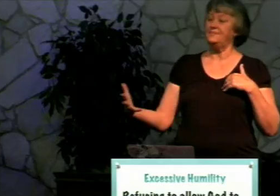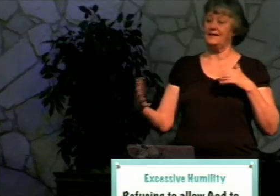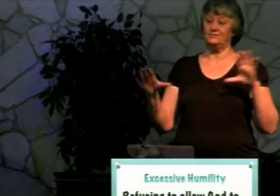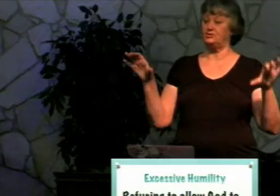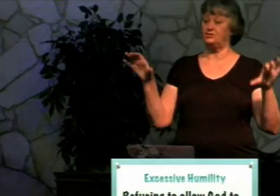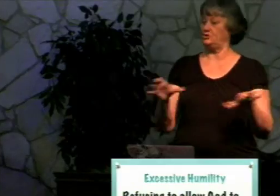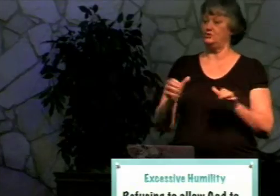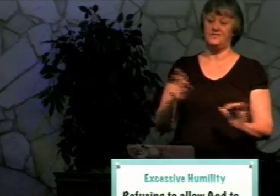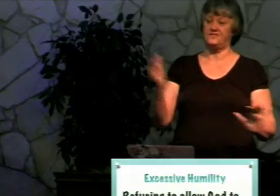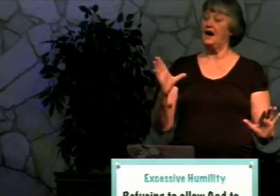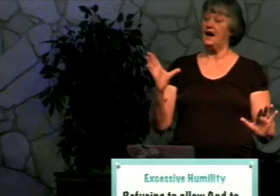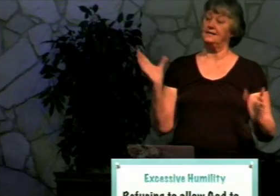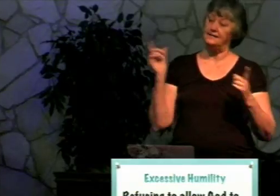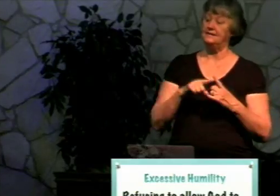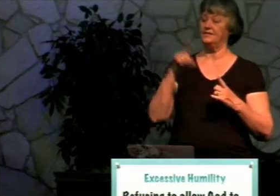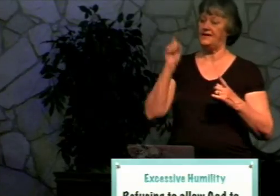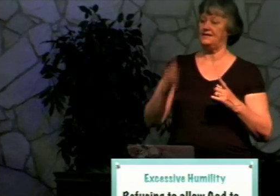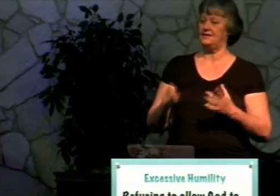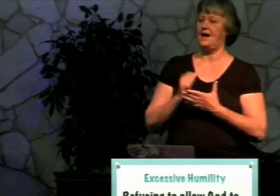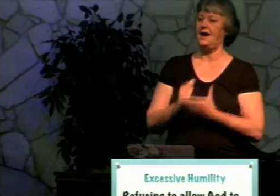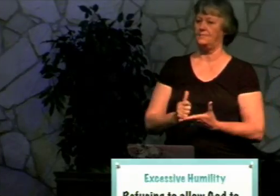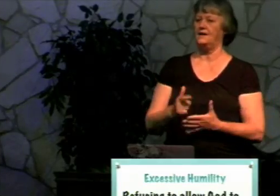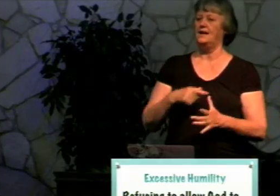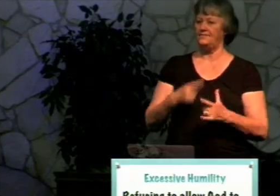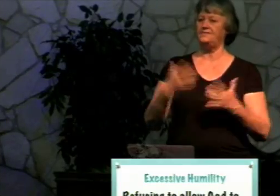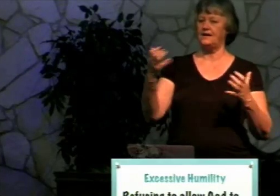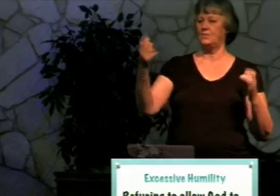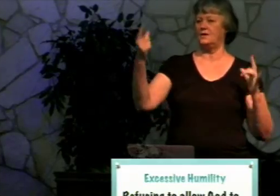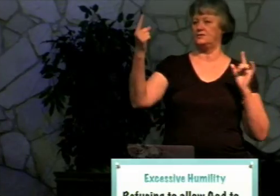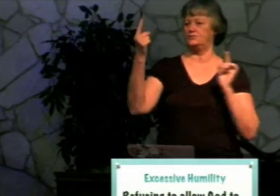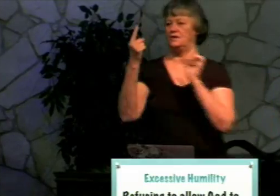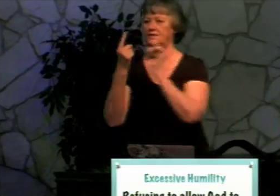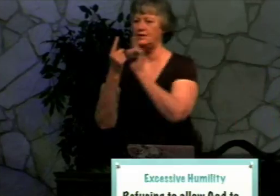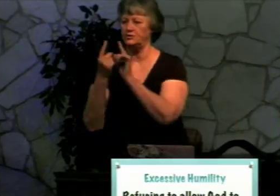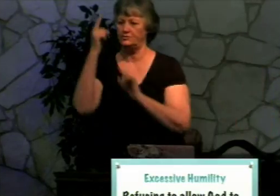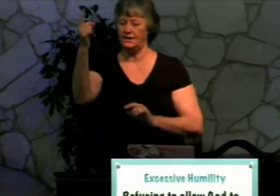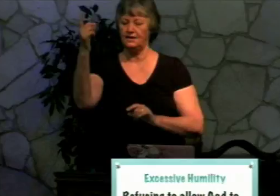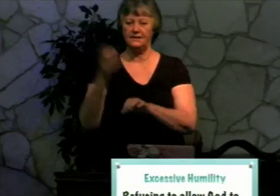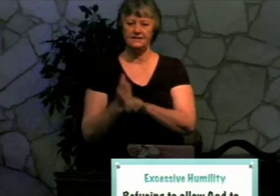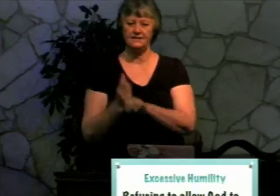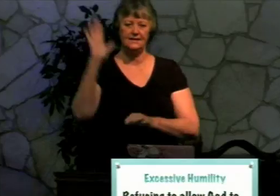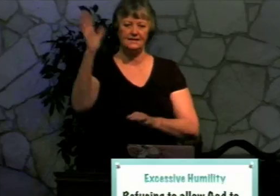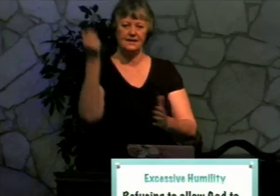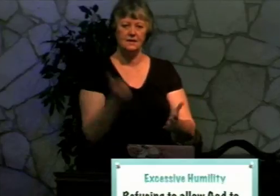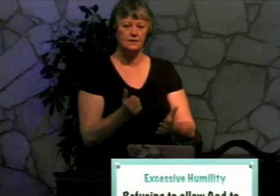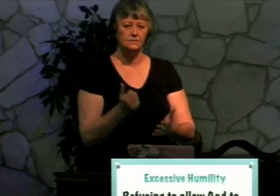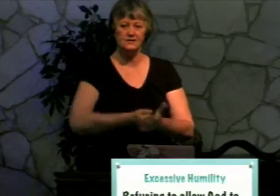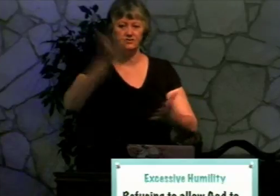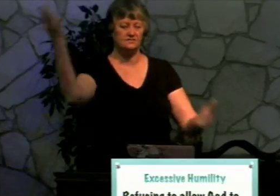anything to do with God until they need help, and then they want to draw near to him and get his riches.